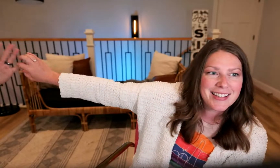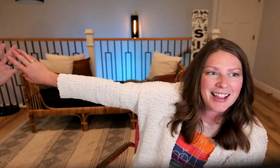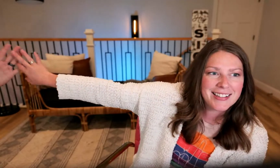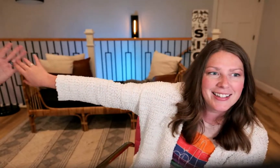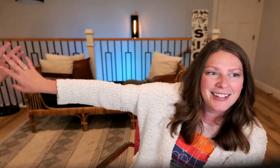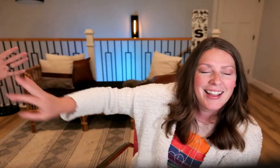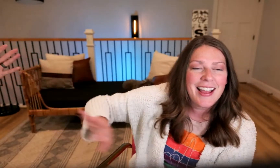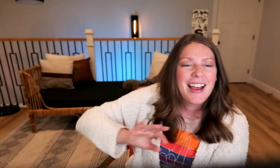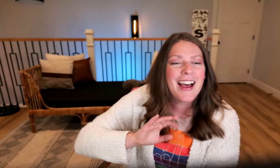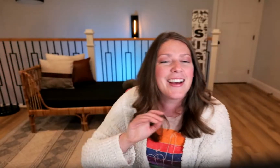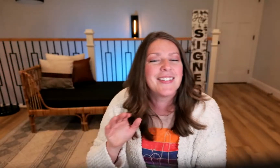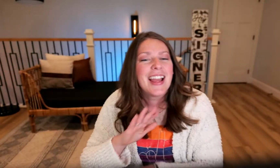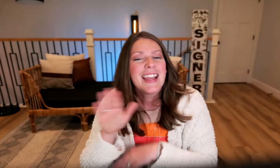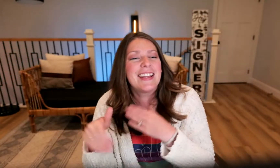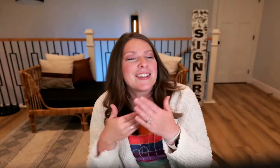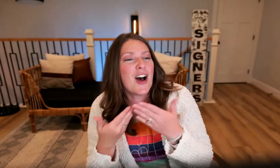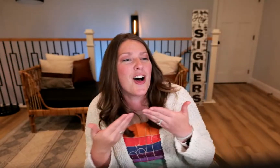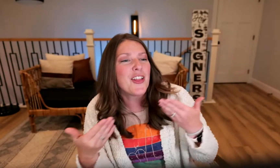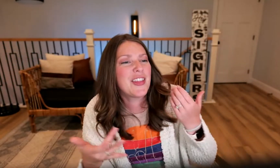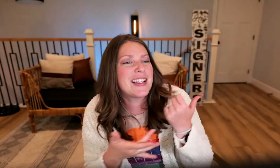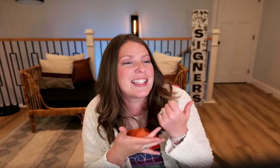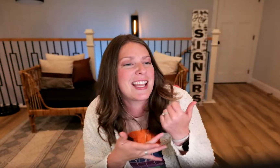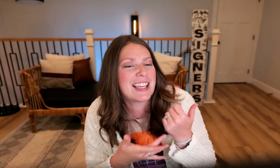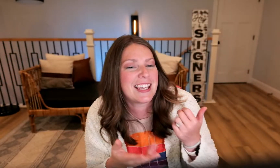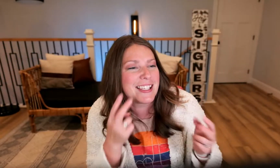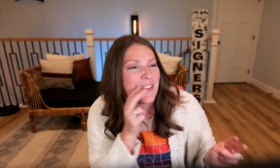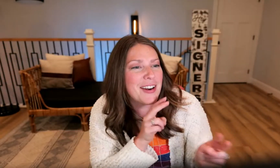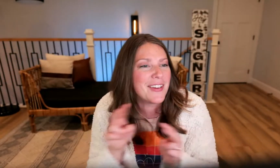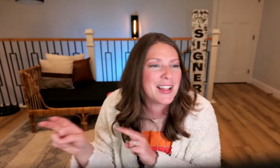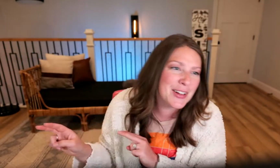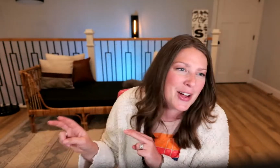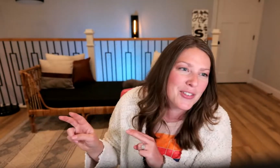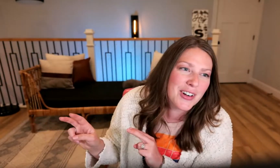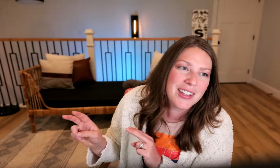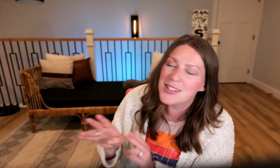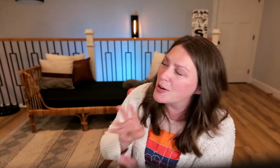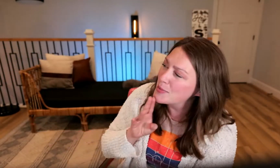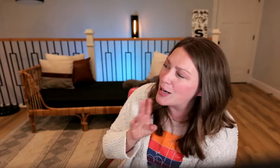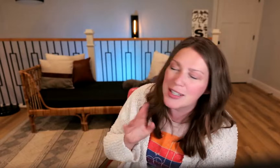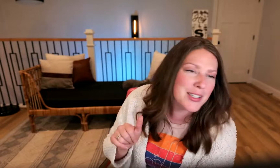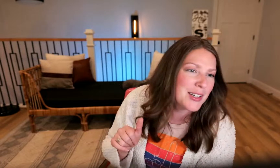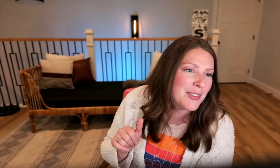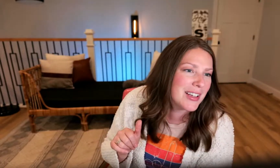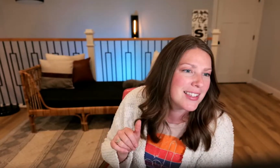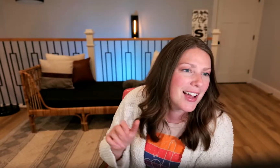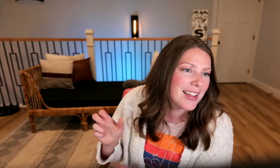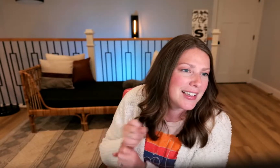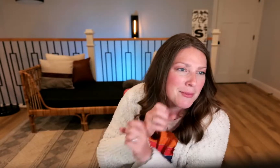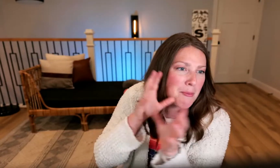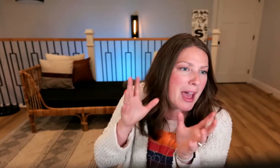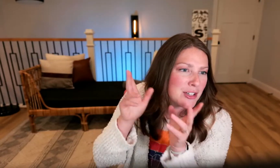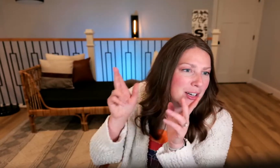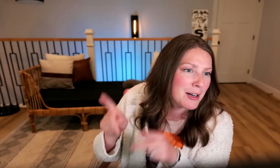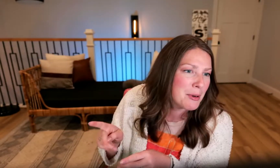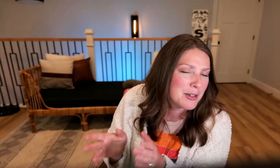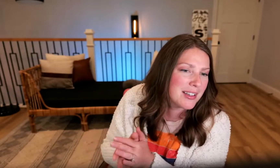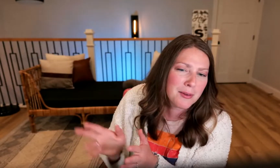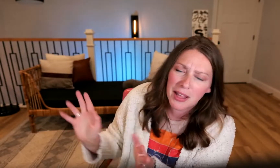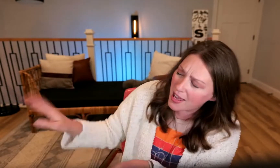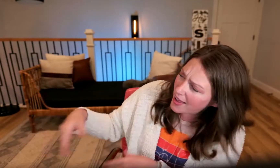hand. He does all things techie. So whenever I look over, that's who I'm talking to. It's not like some imaginary person that I'm like,